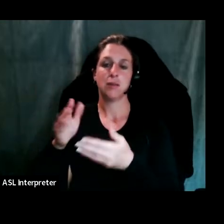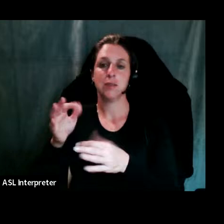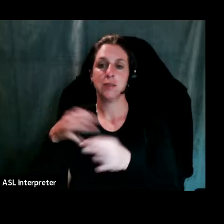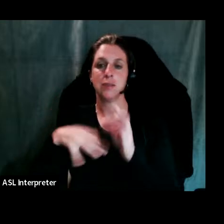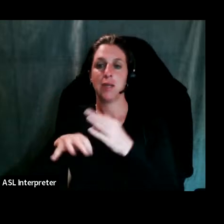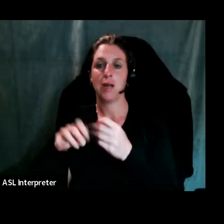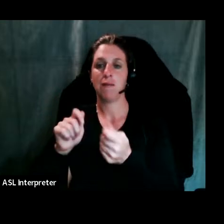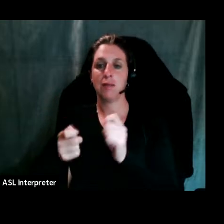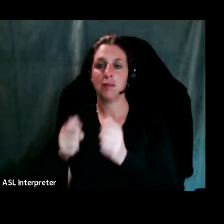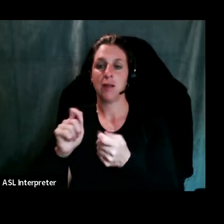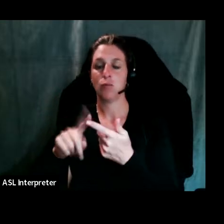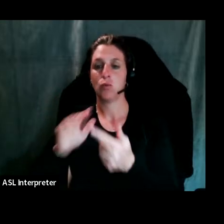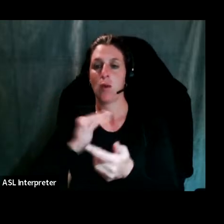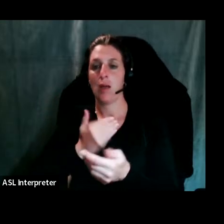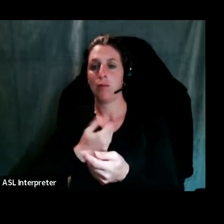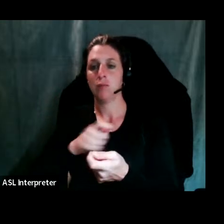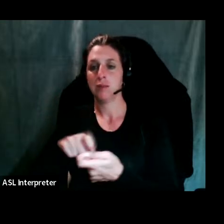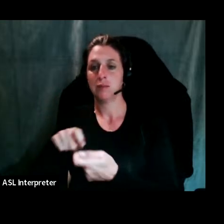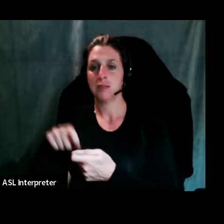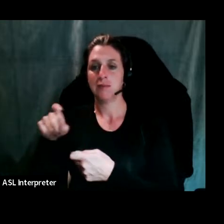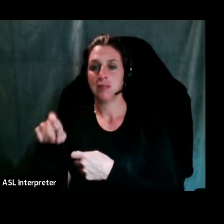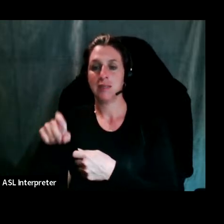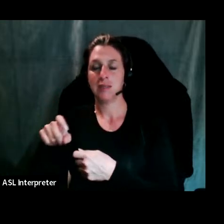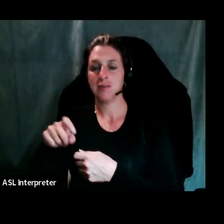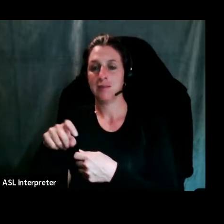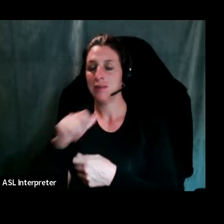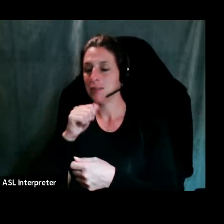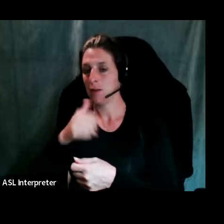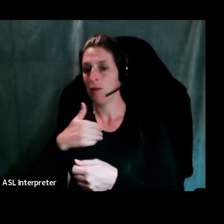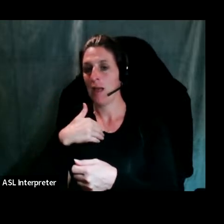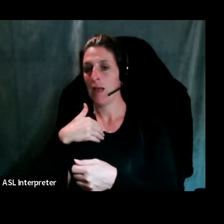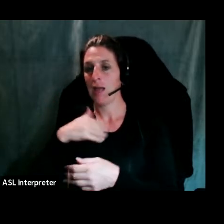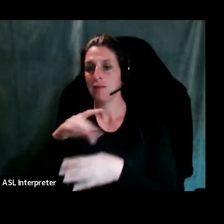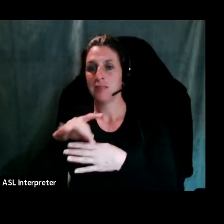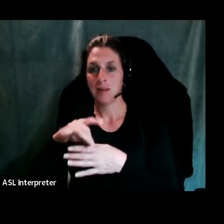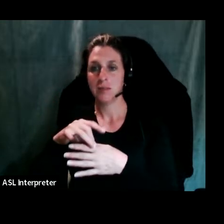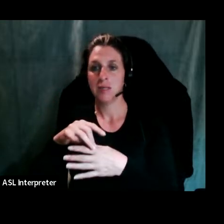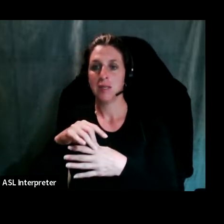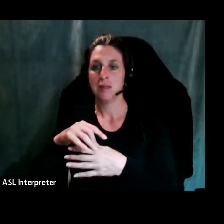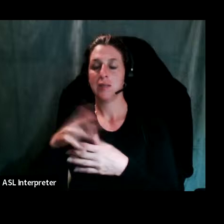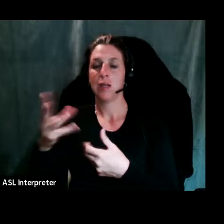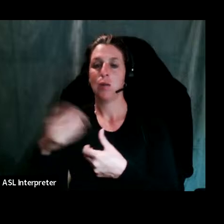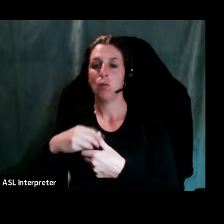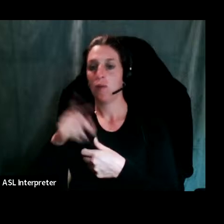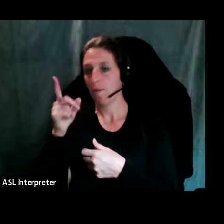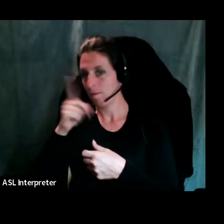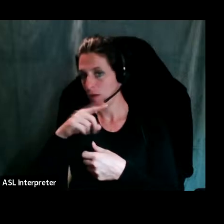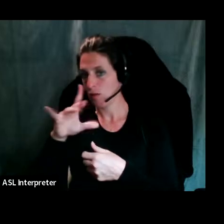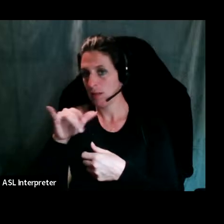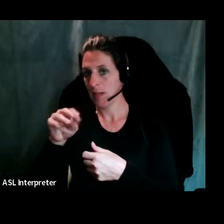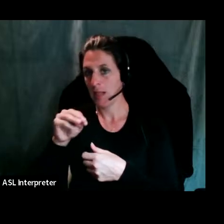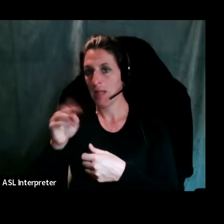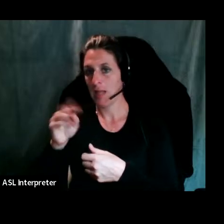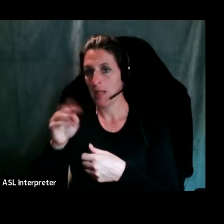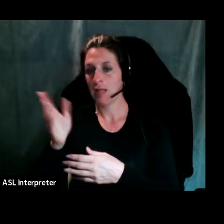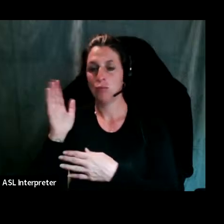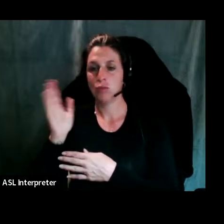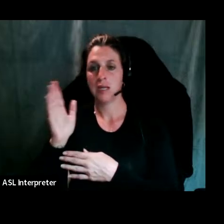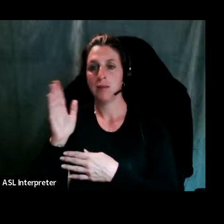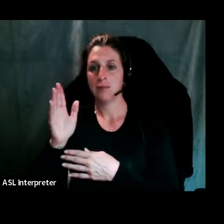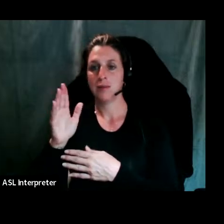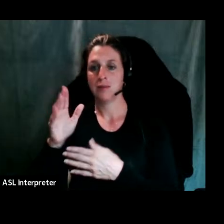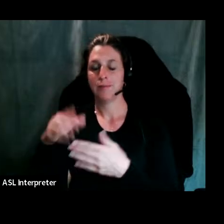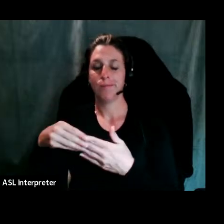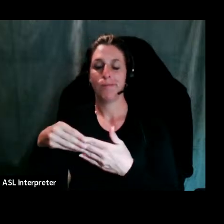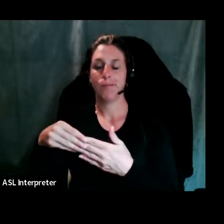specific needs, that it lacked substance, included false claims, presented flimsy ideas